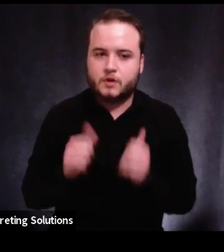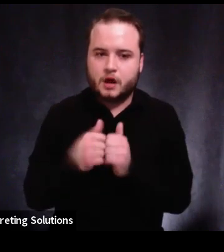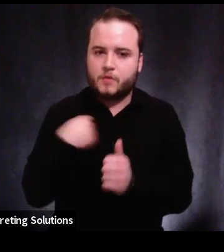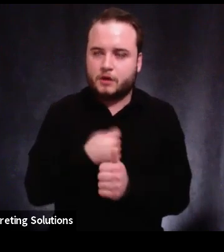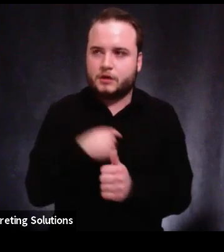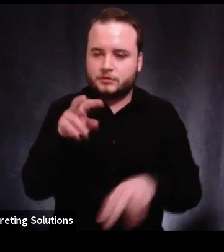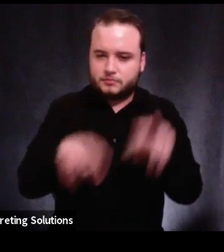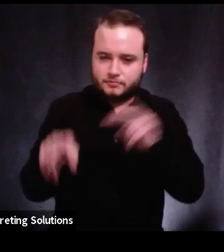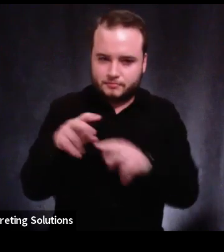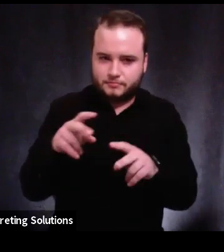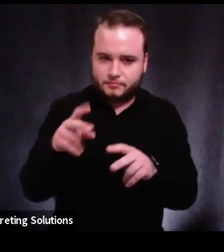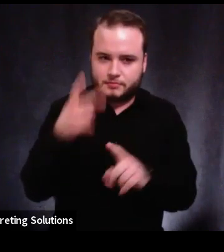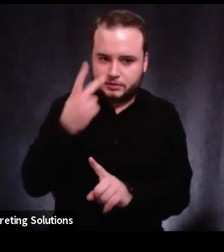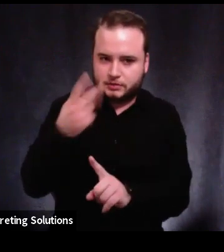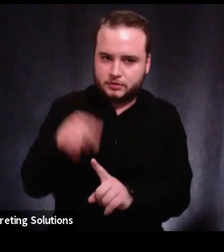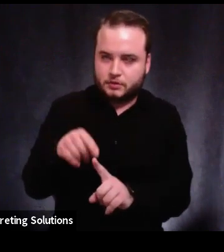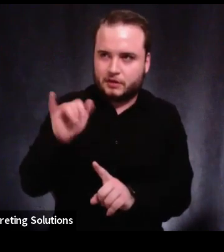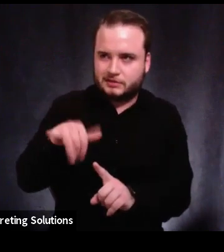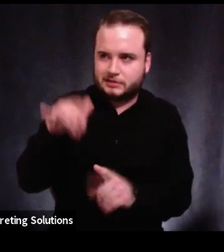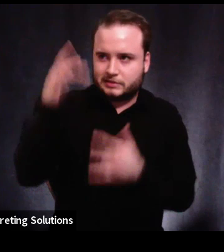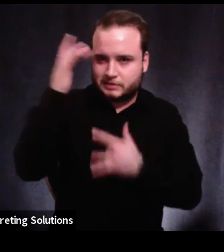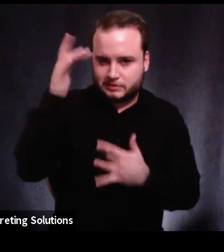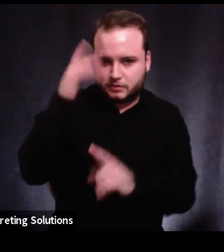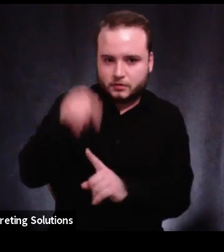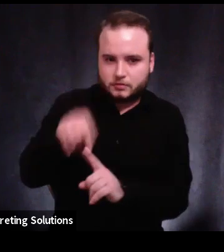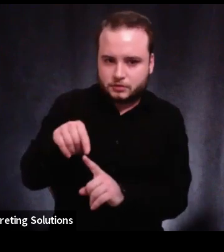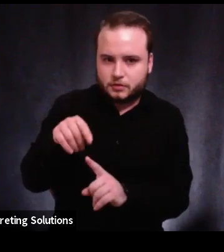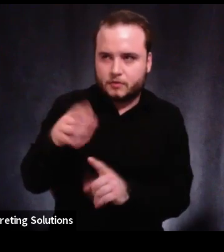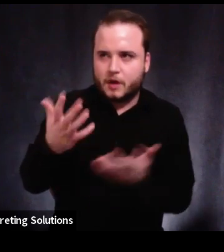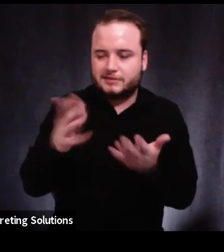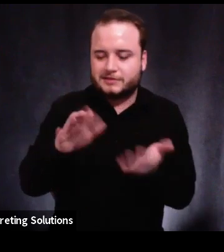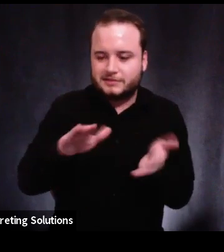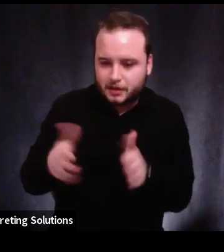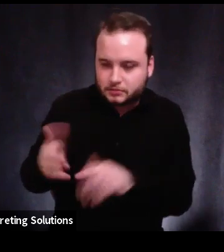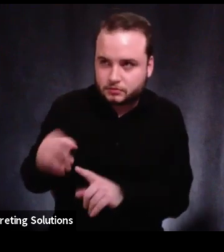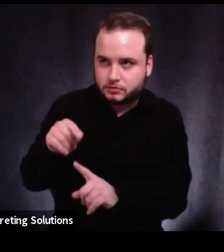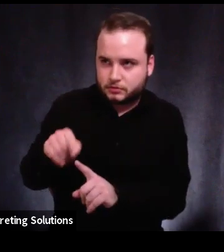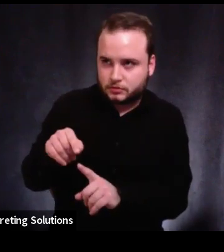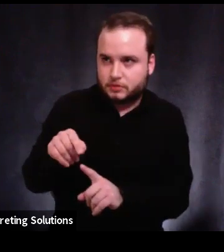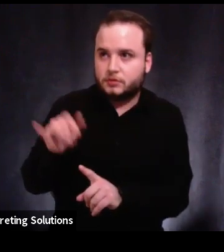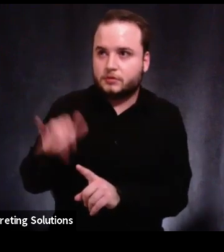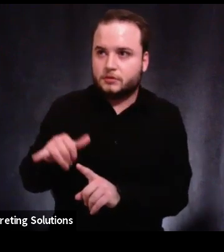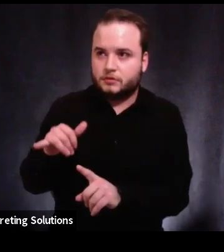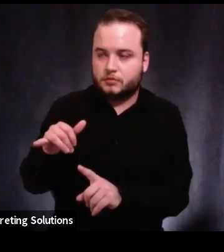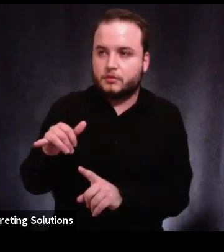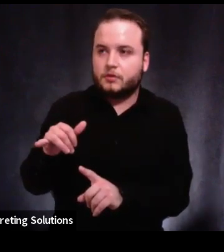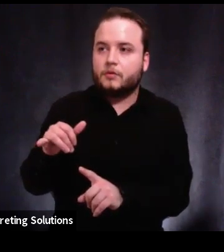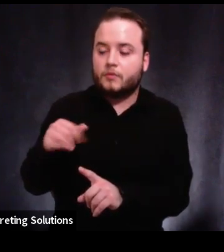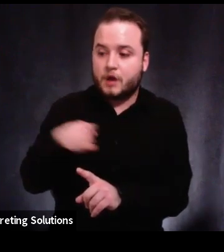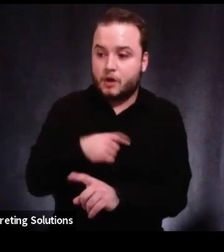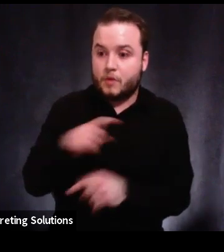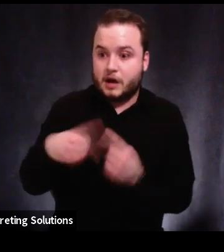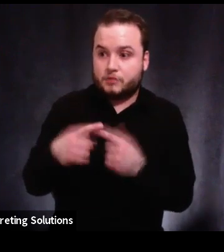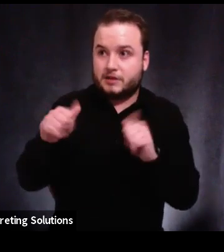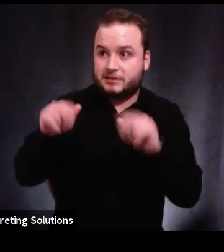administratively, that's a separate question. We certainly are looking to inform the model with actual death,